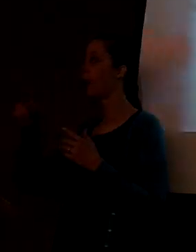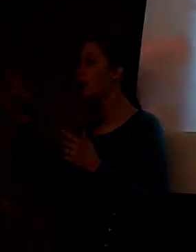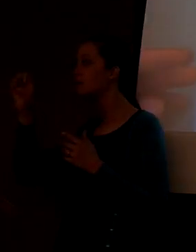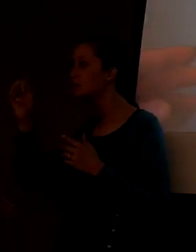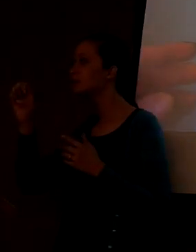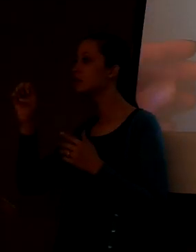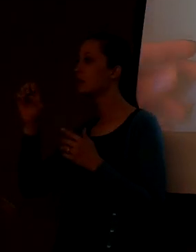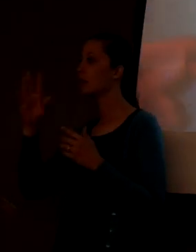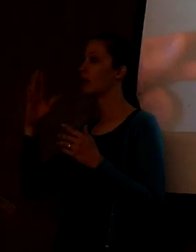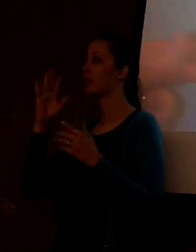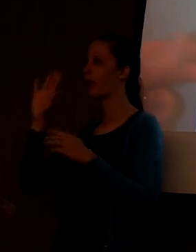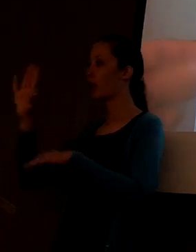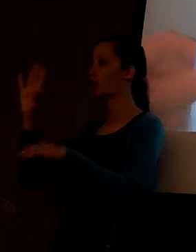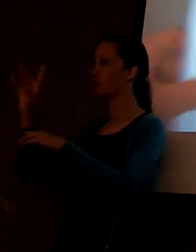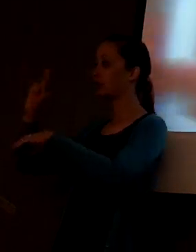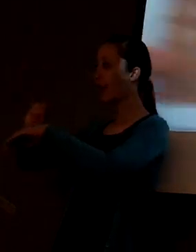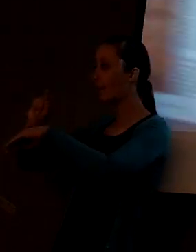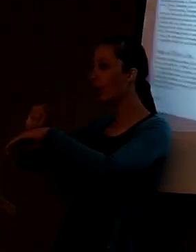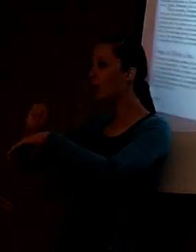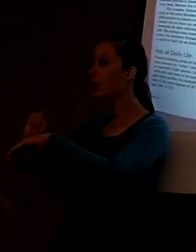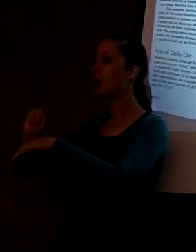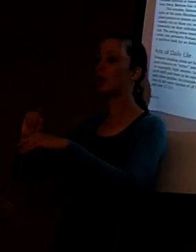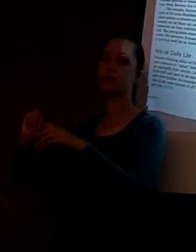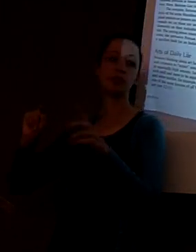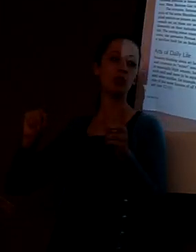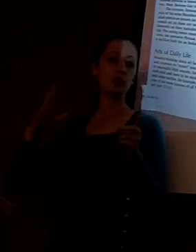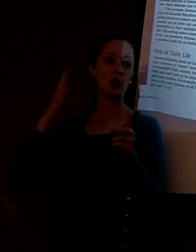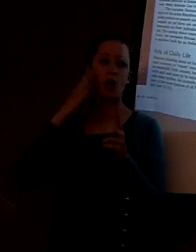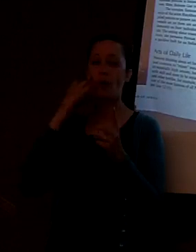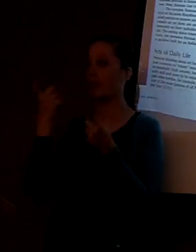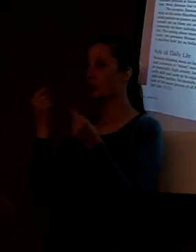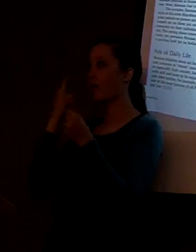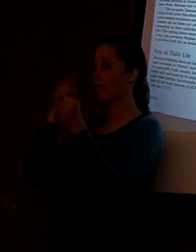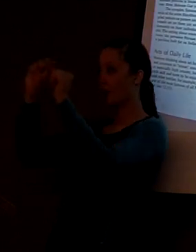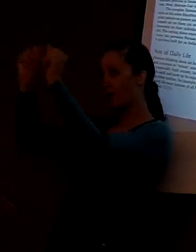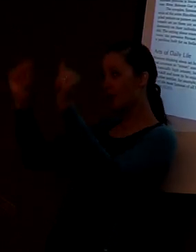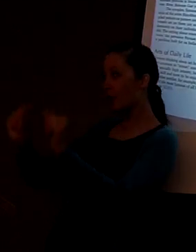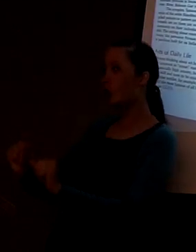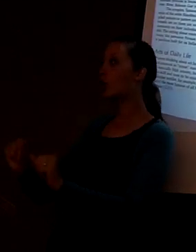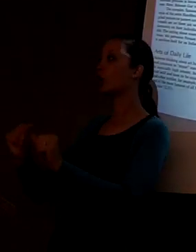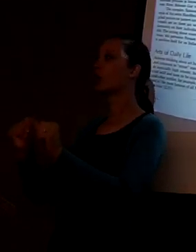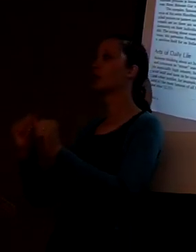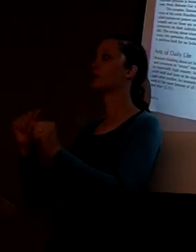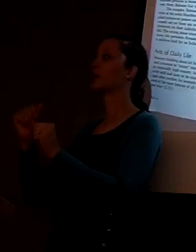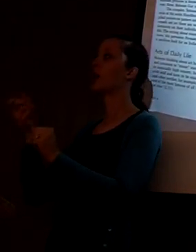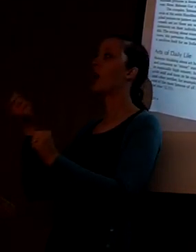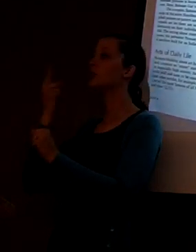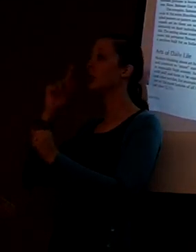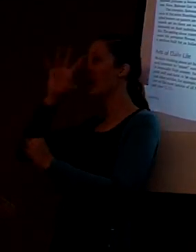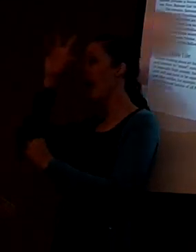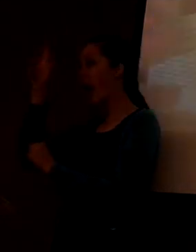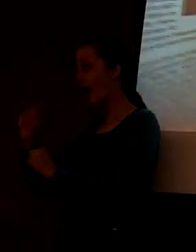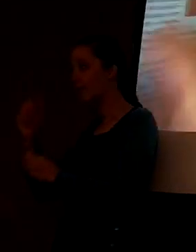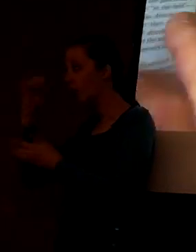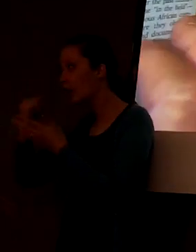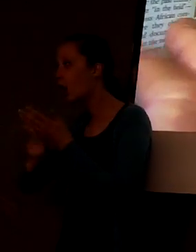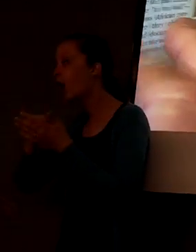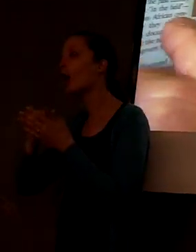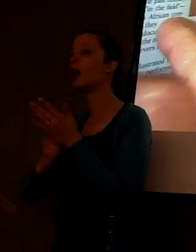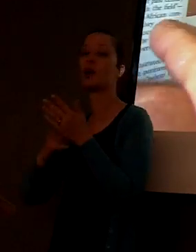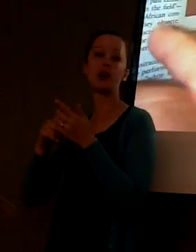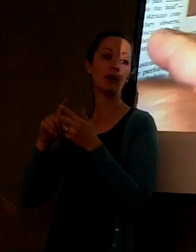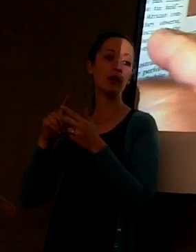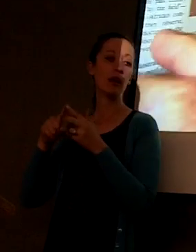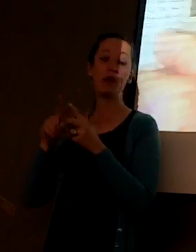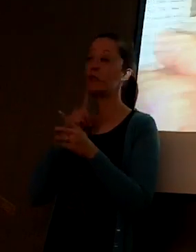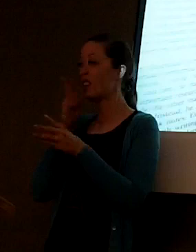what they write on their books, what they do with figures or don't do with figures. You should be familiar with African art. And what's the main theme